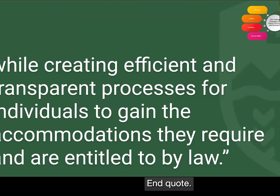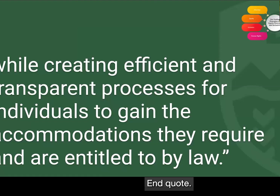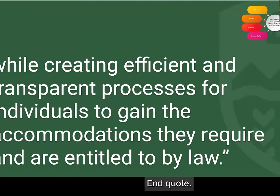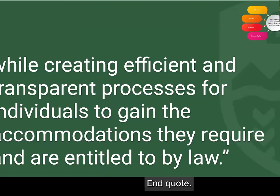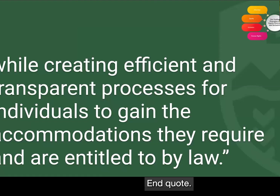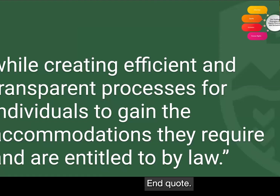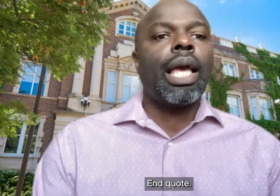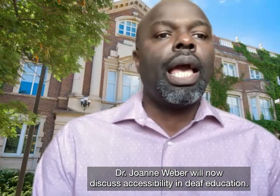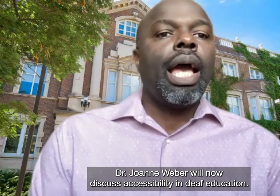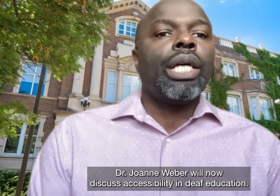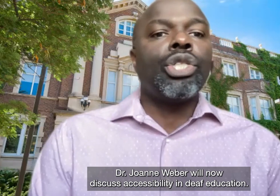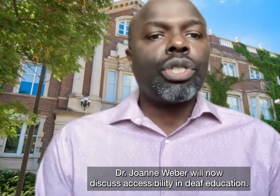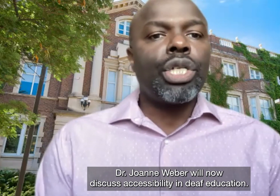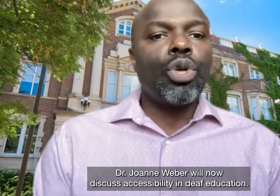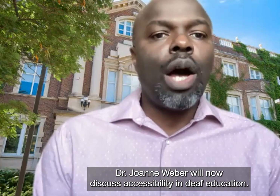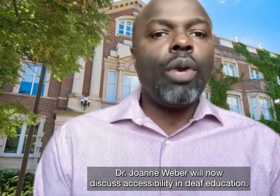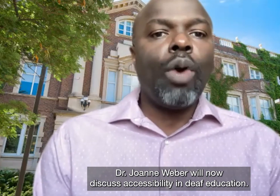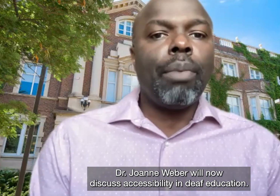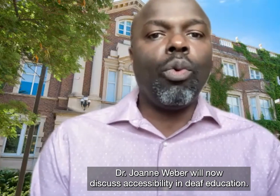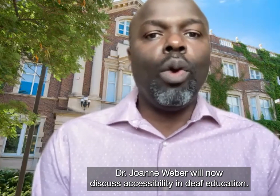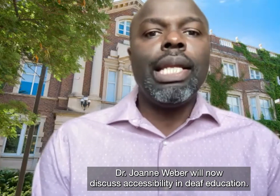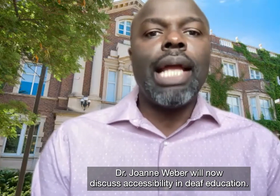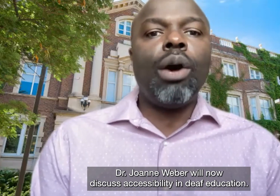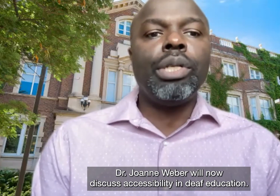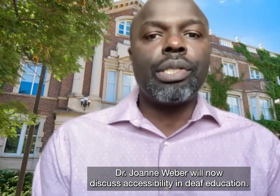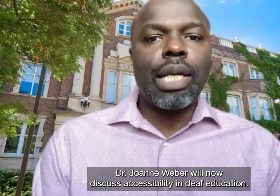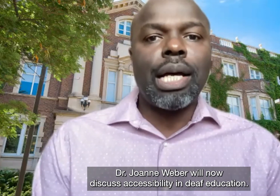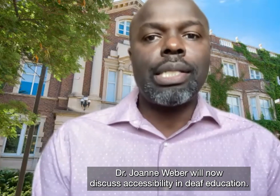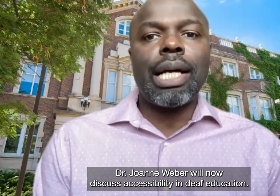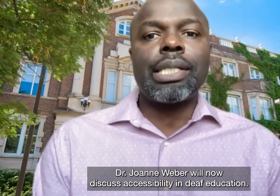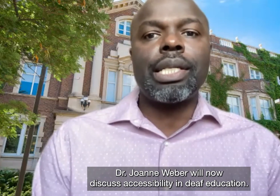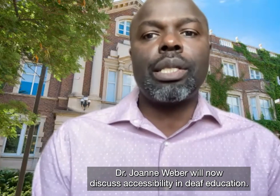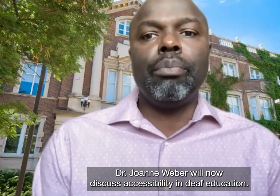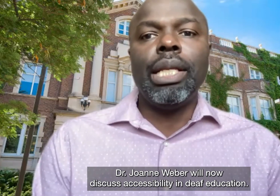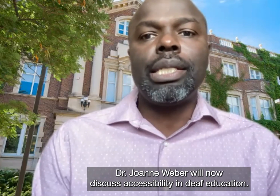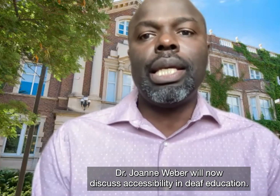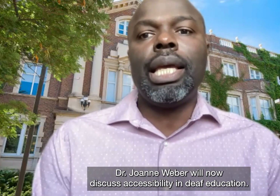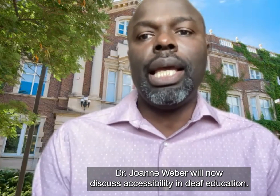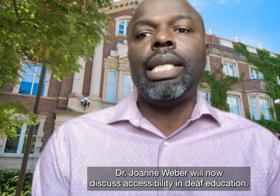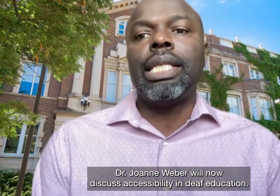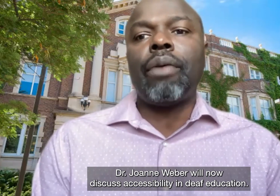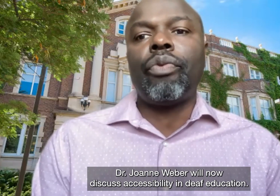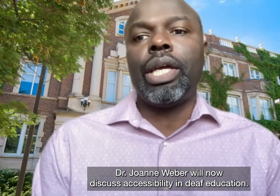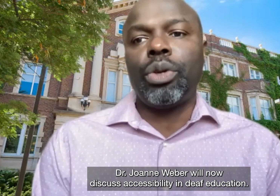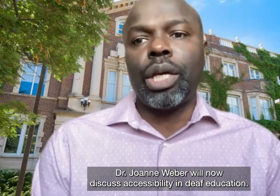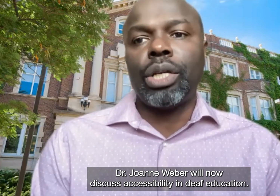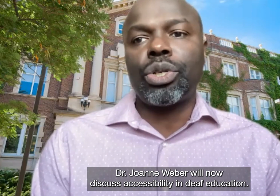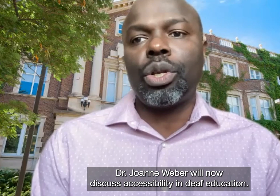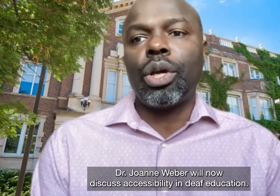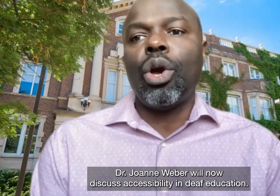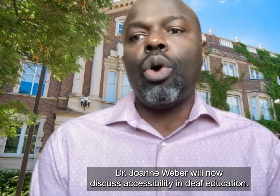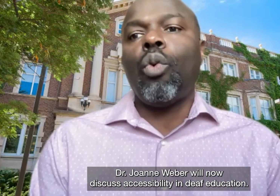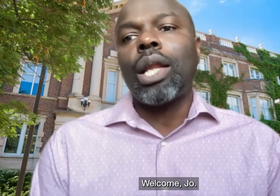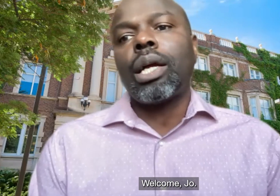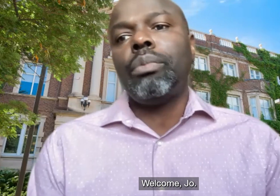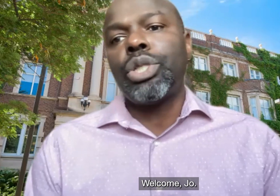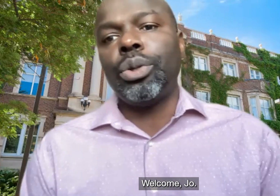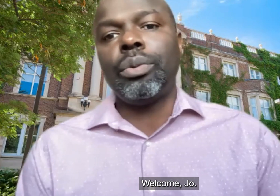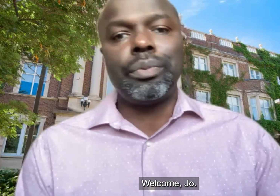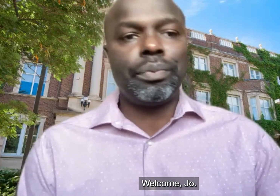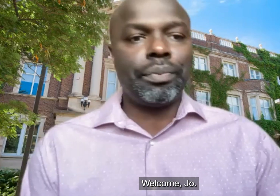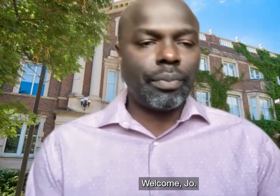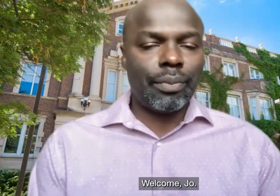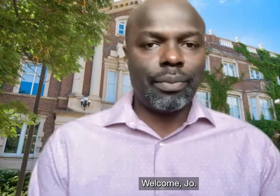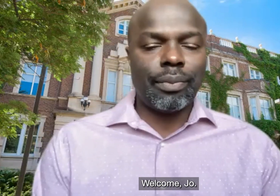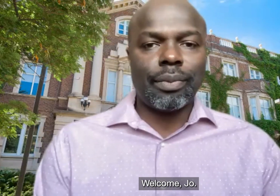quote. Dr. Joanne Weber will now discuss accessibility in deaf education. Welcome,